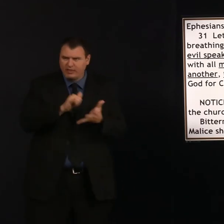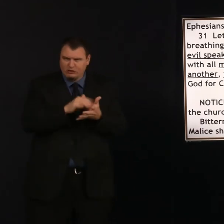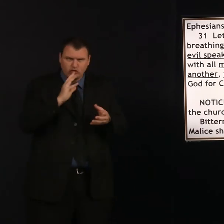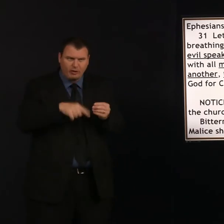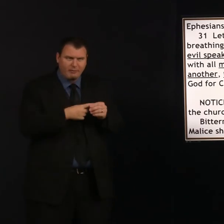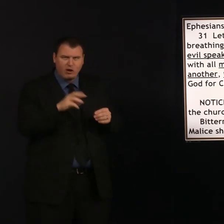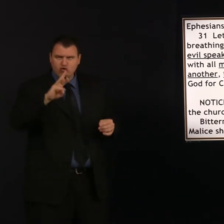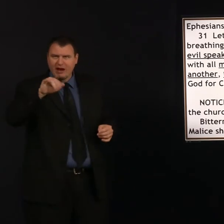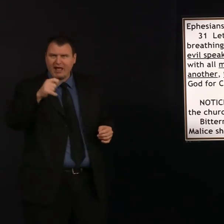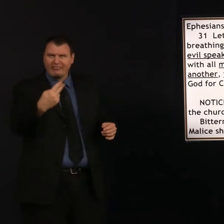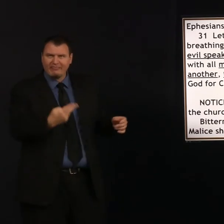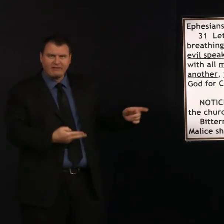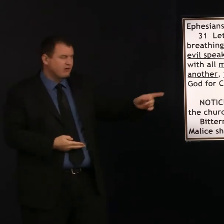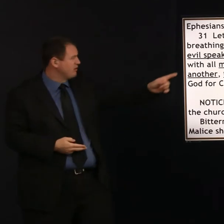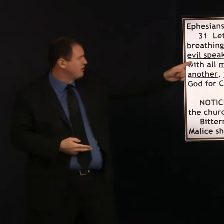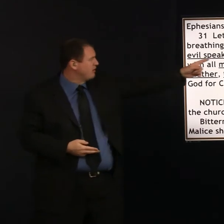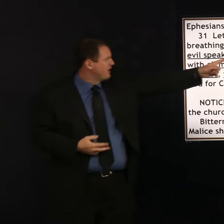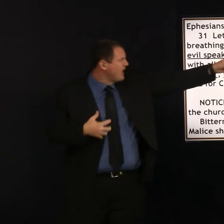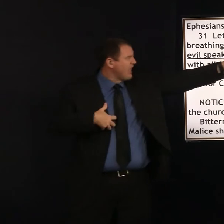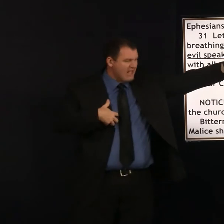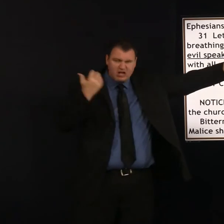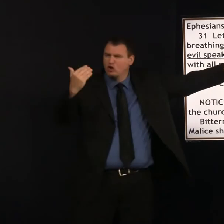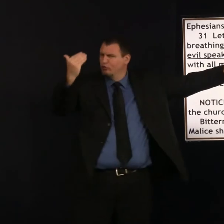experienced that before, that's what we're talking about with wrath.